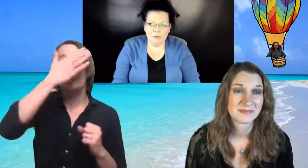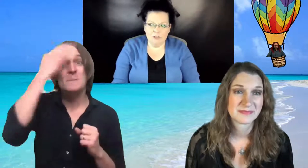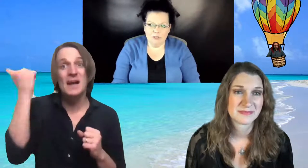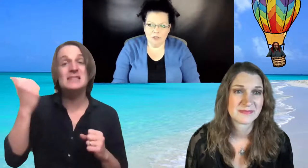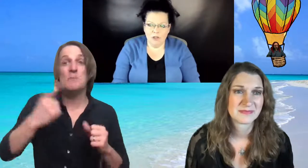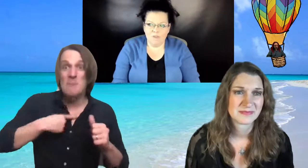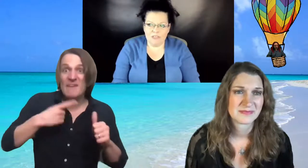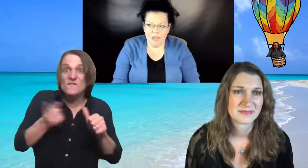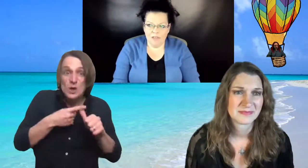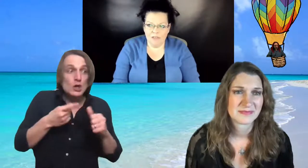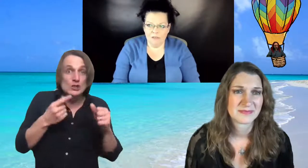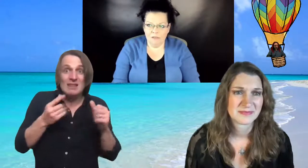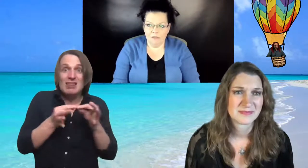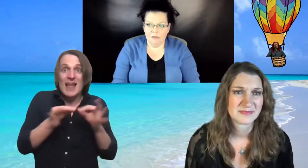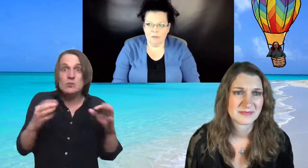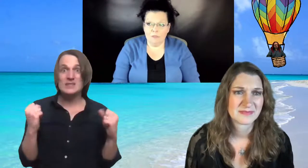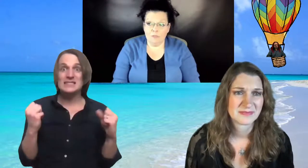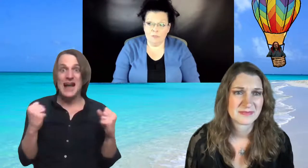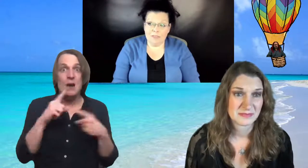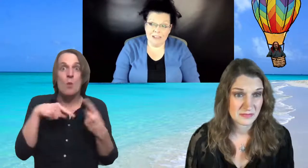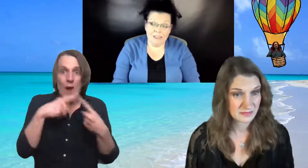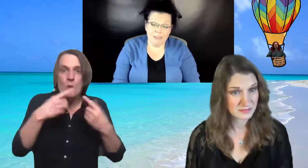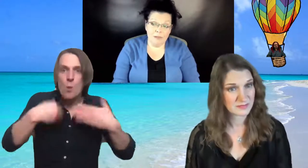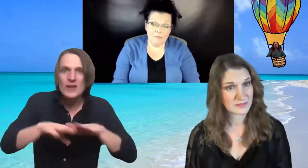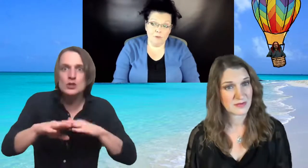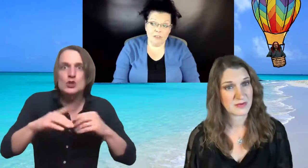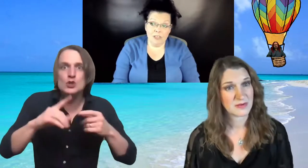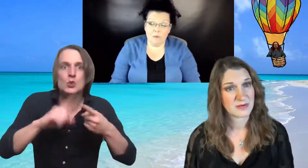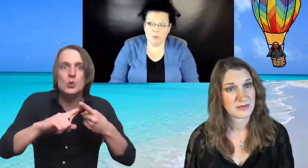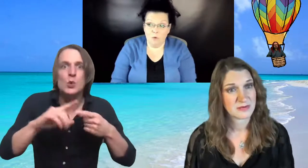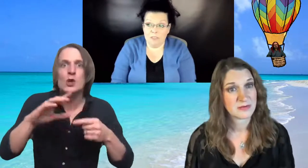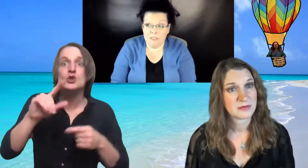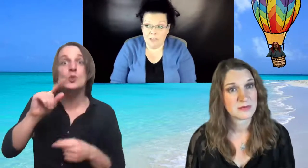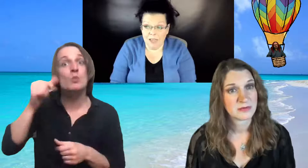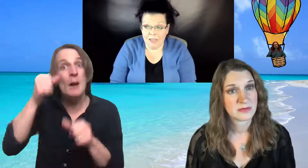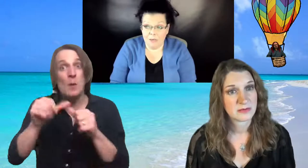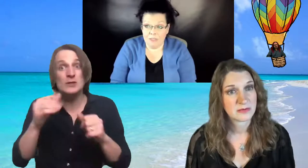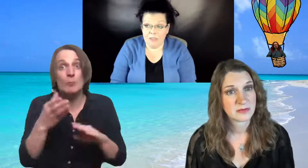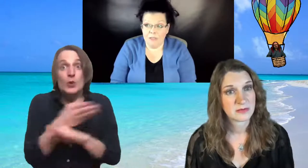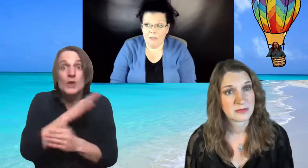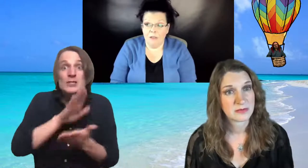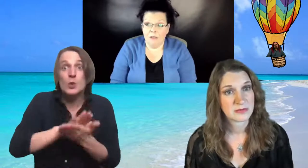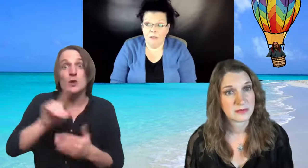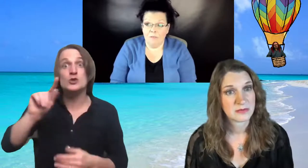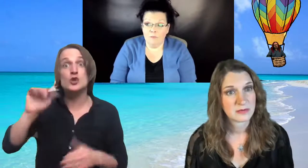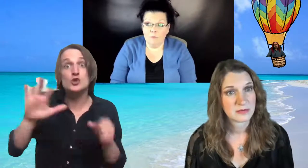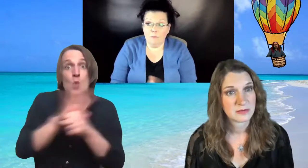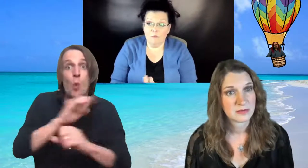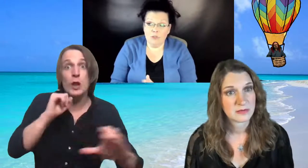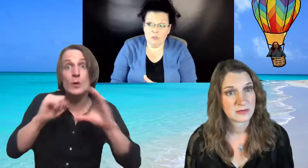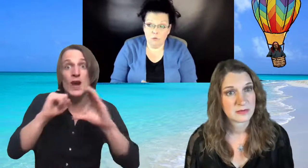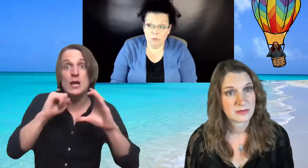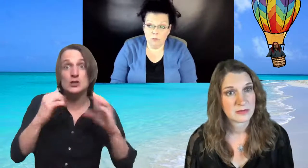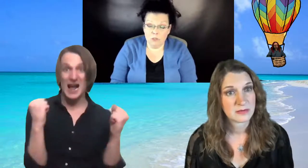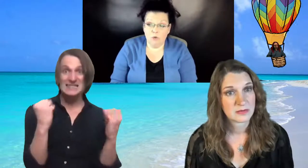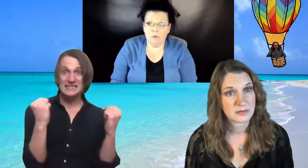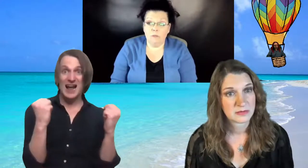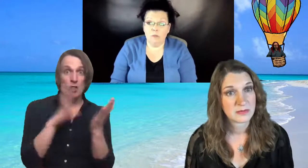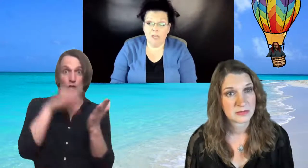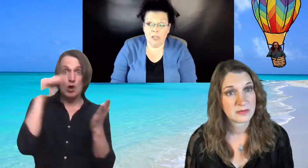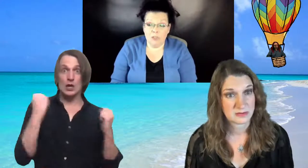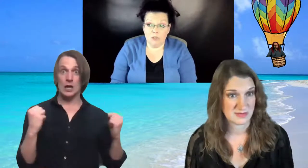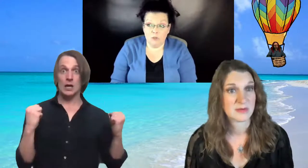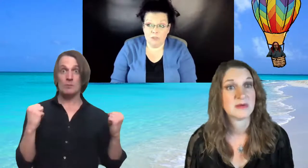my language of sign, because technically my first language was sign. I was, do you remember, preschool was